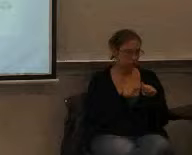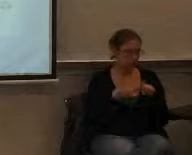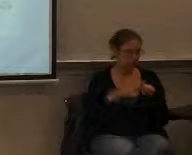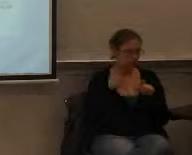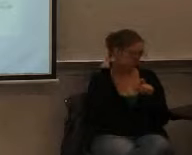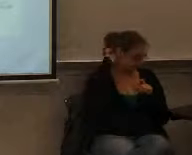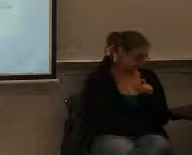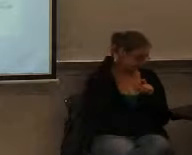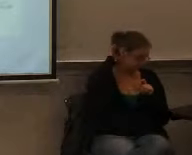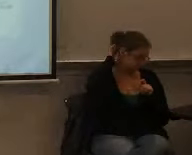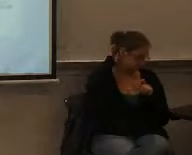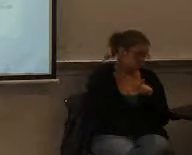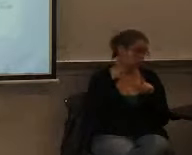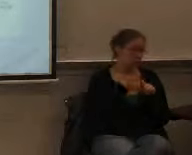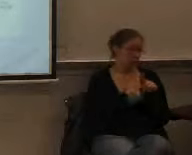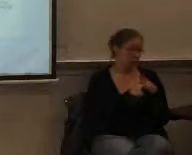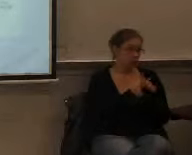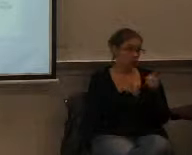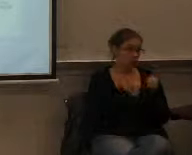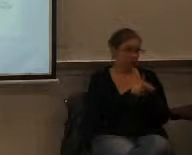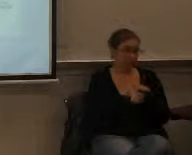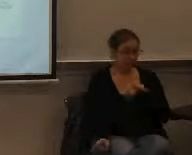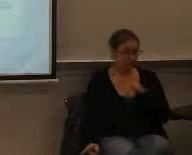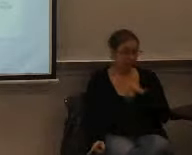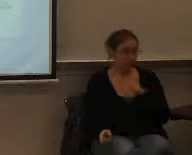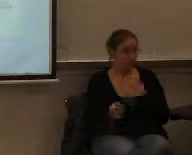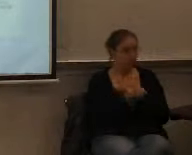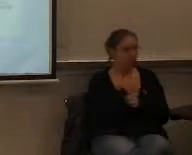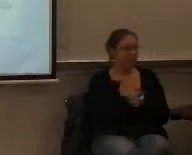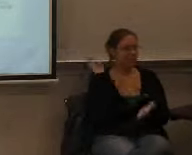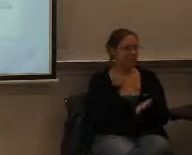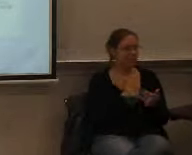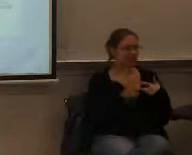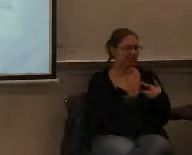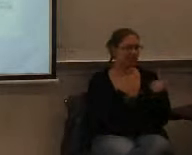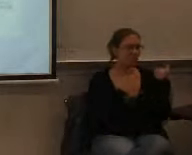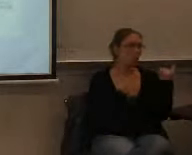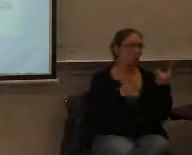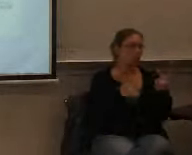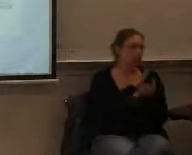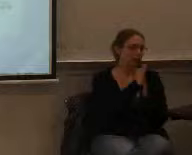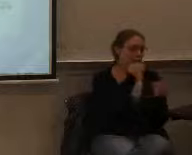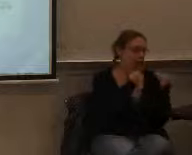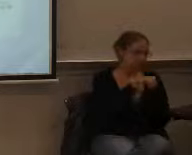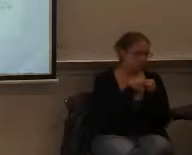when they start trying to escape from the predator, it makes it less likely that each individual will get